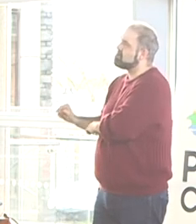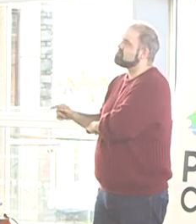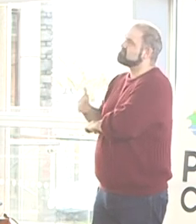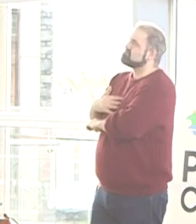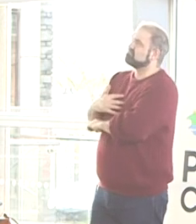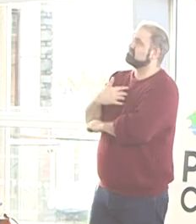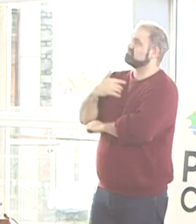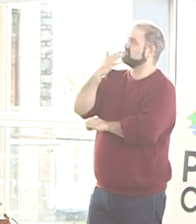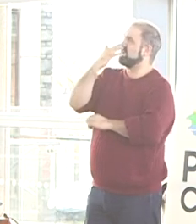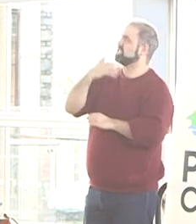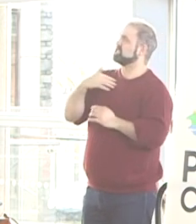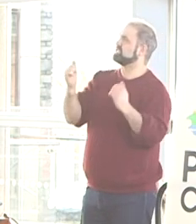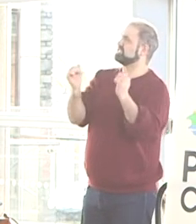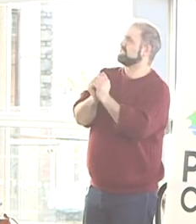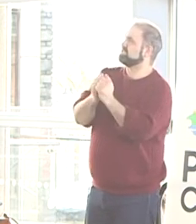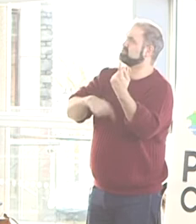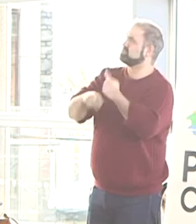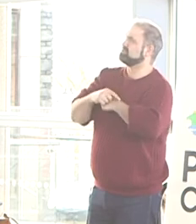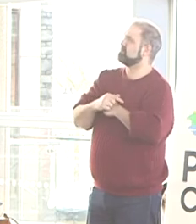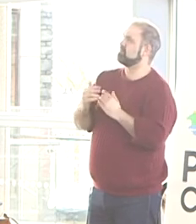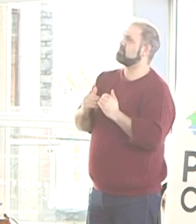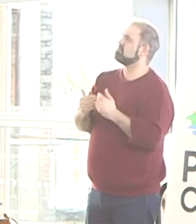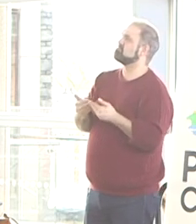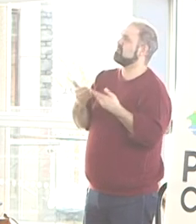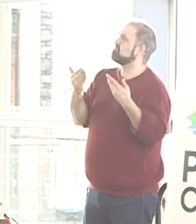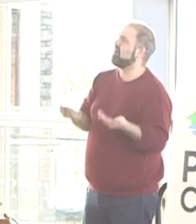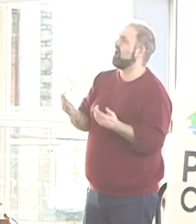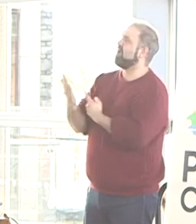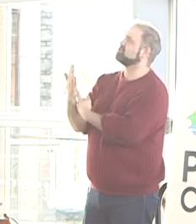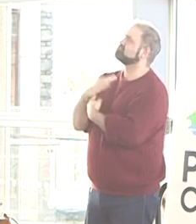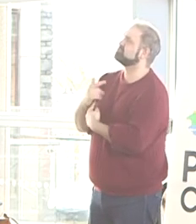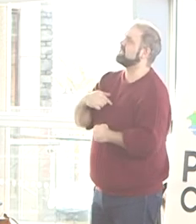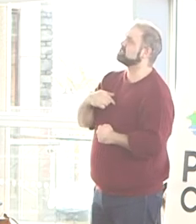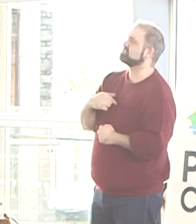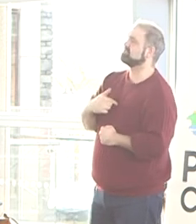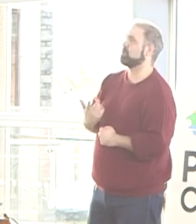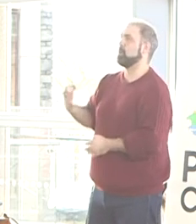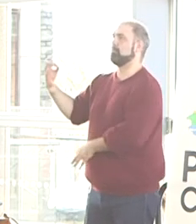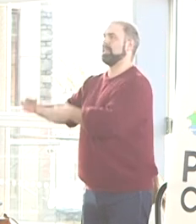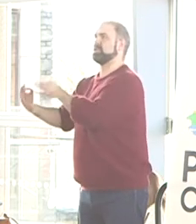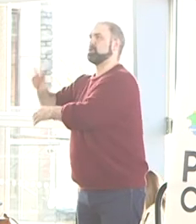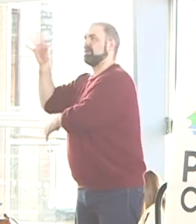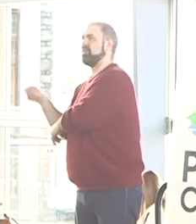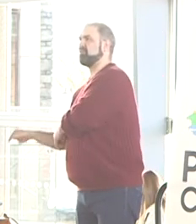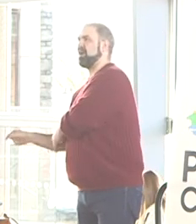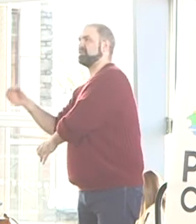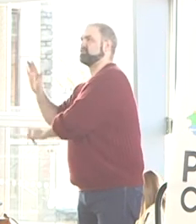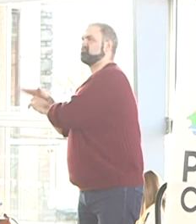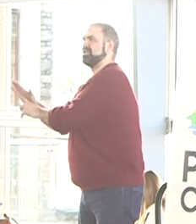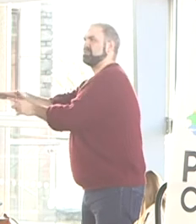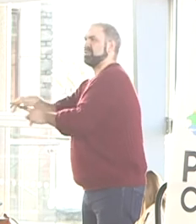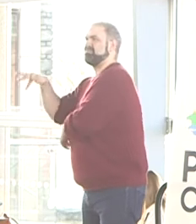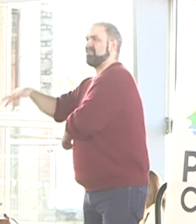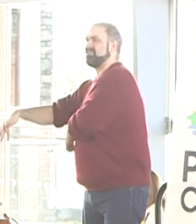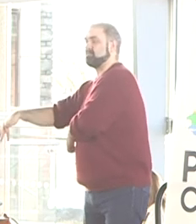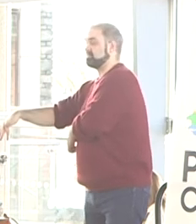and the discrimination we were getting as being something like the discrimination that was happening politically elsewhere in the world. I was